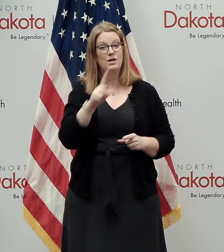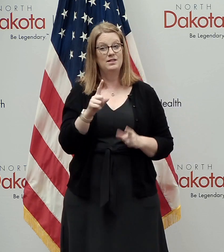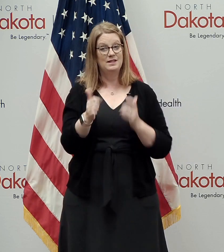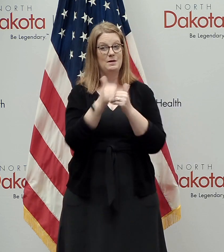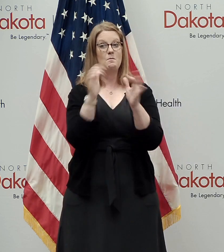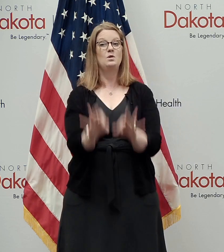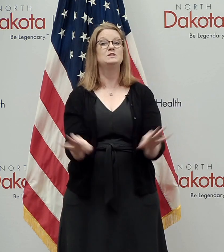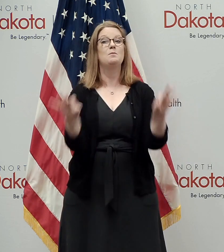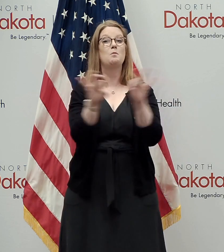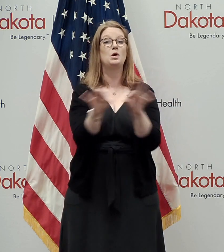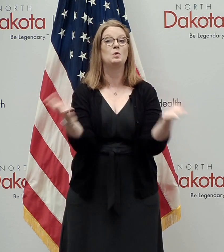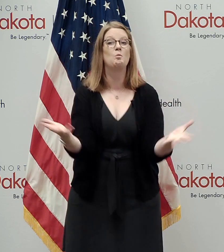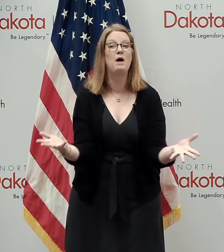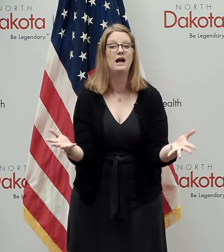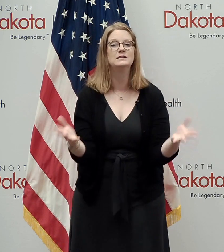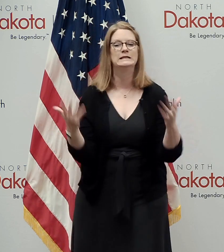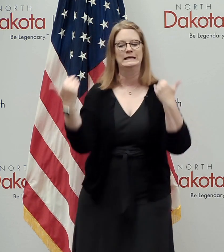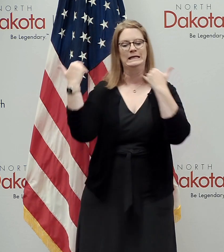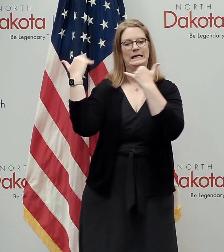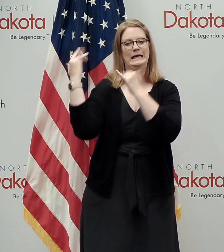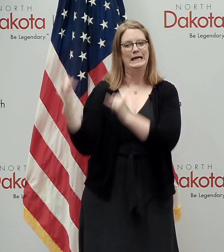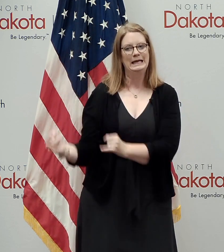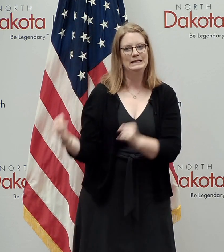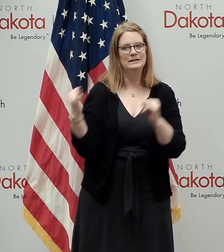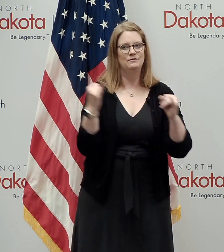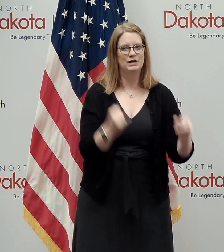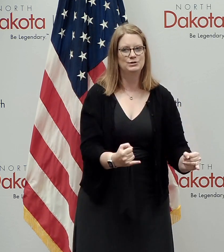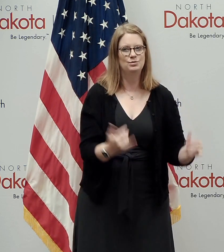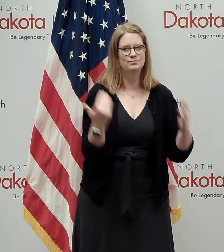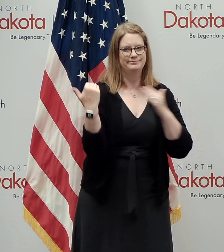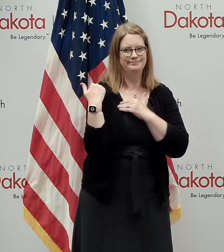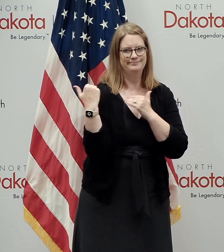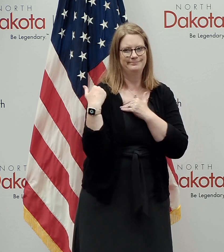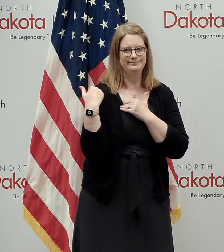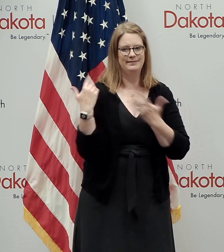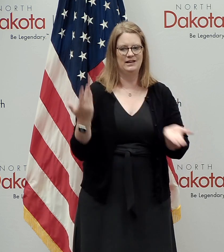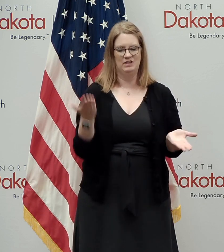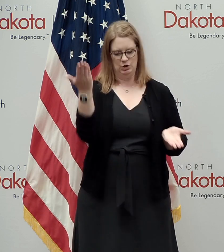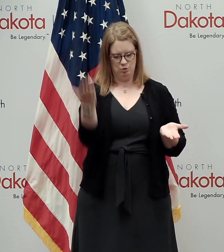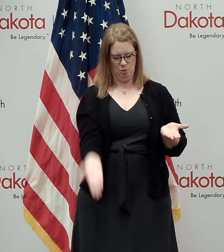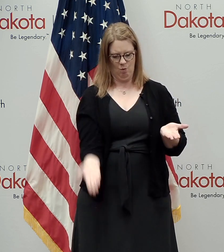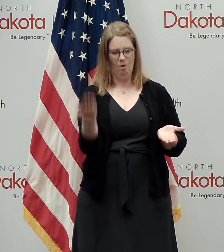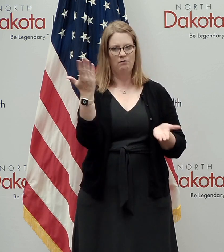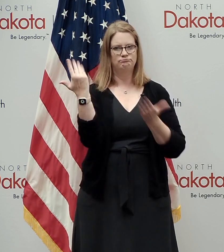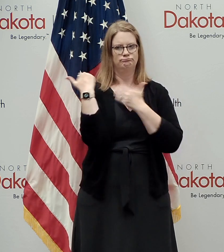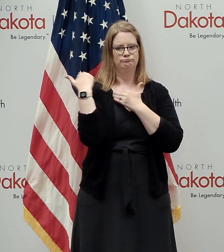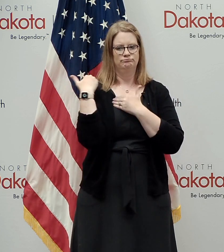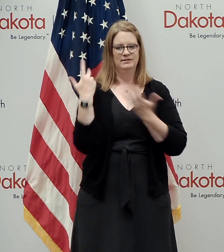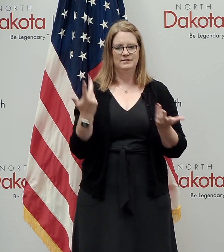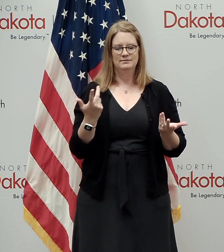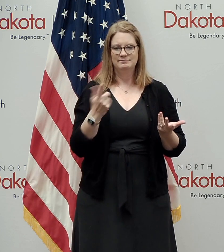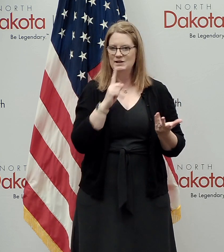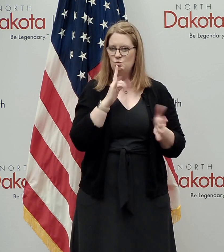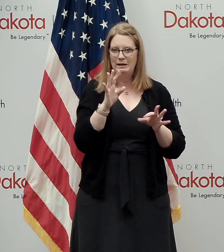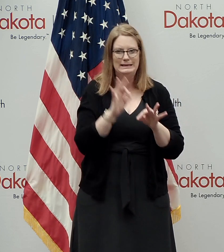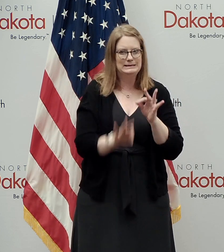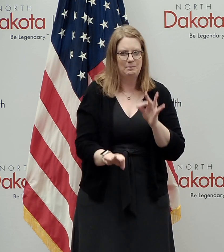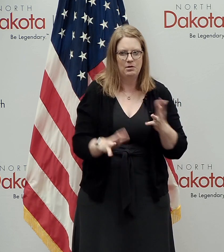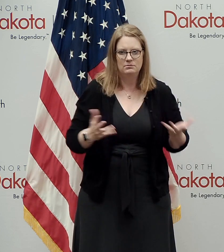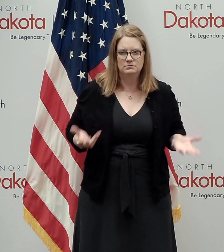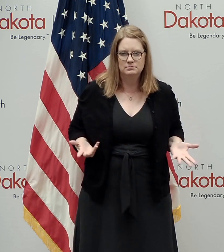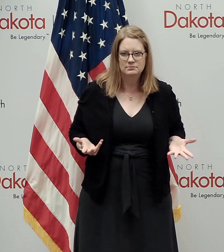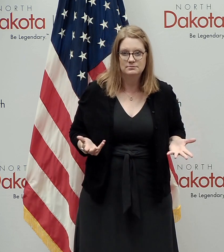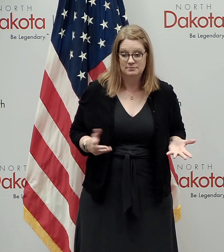probably the most important thing in terms of slowing the spread. And it's pretty simple. This virus